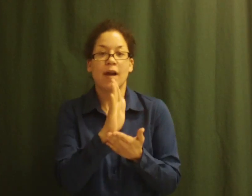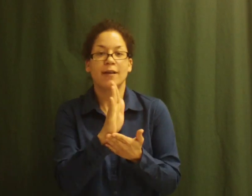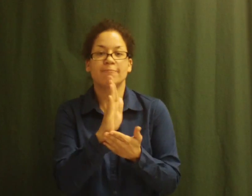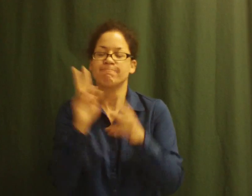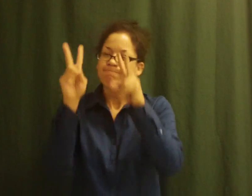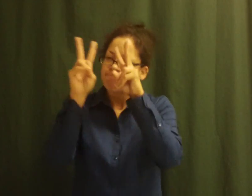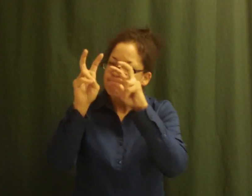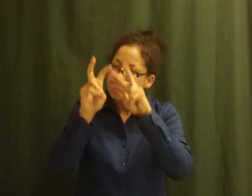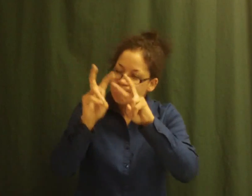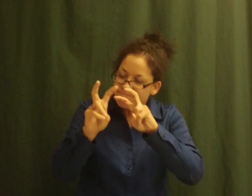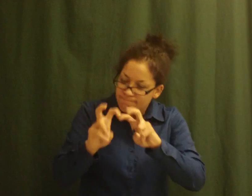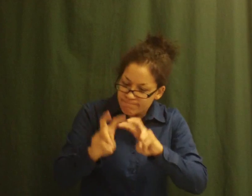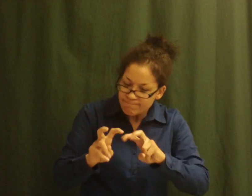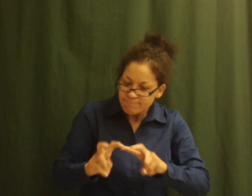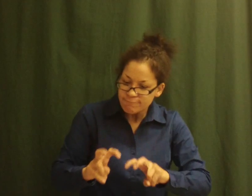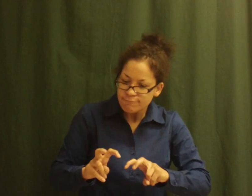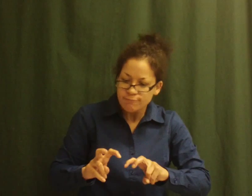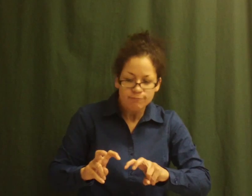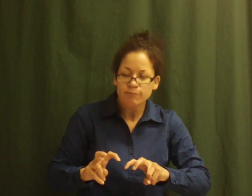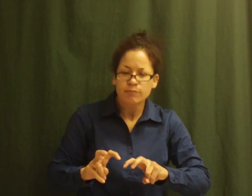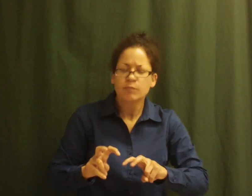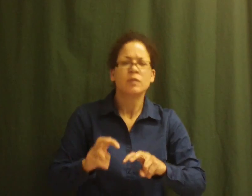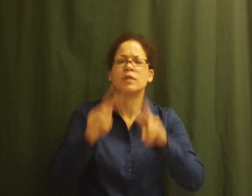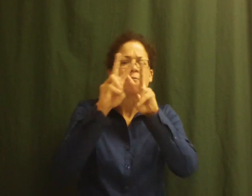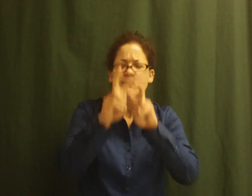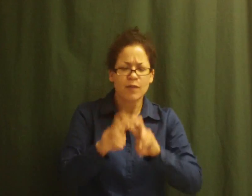their qualifications to do the job.